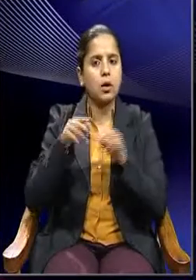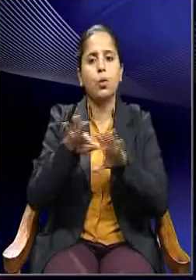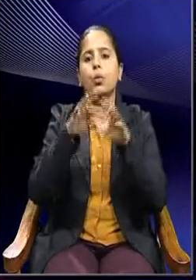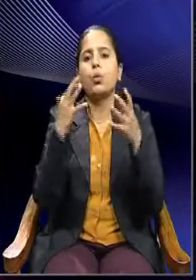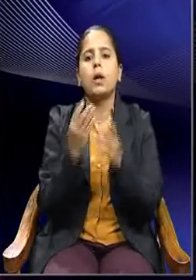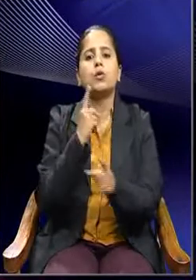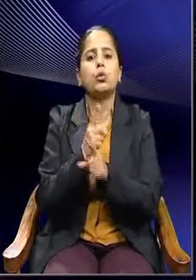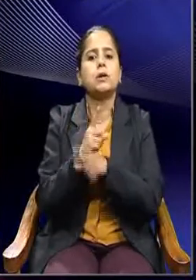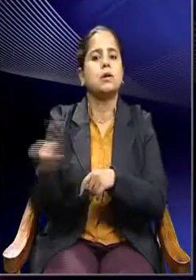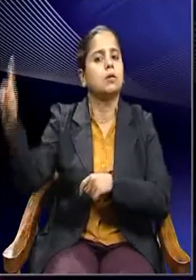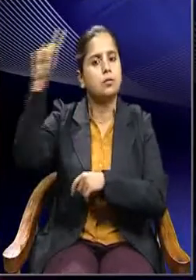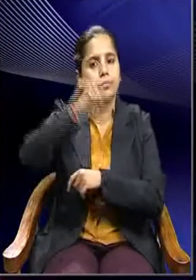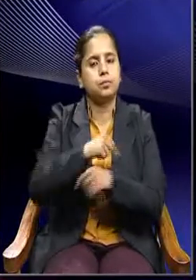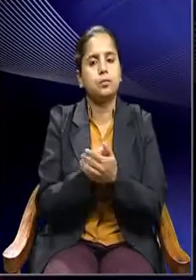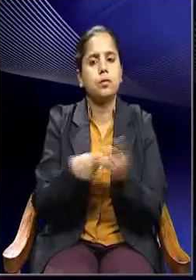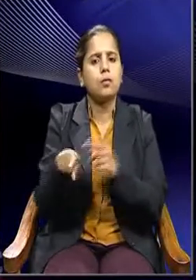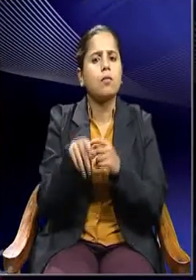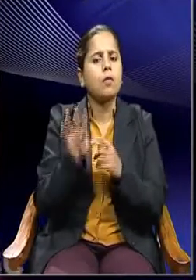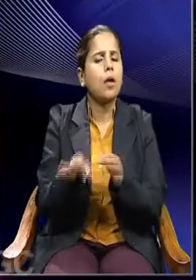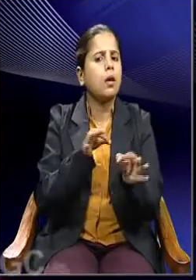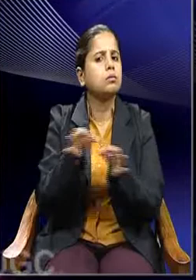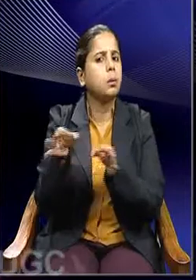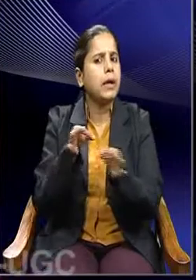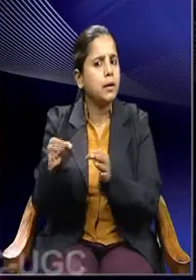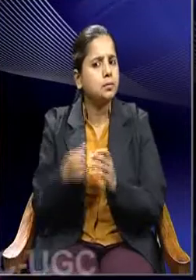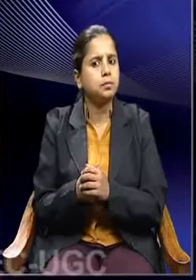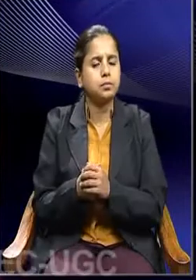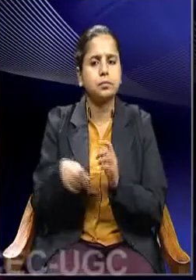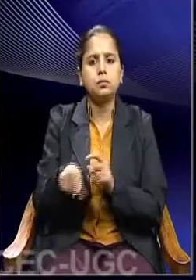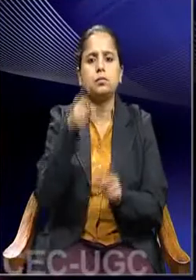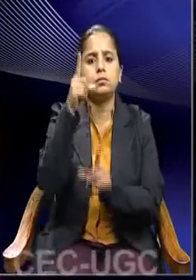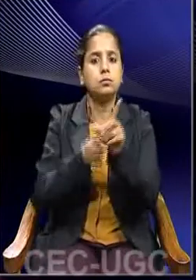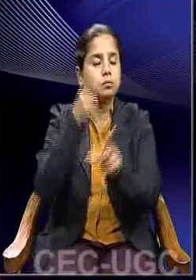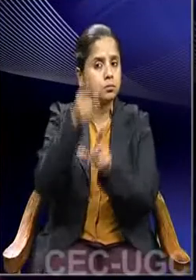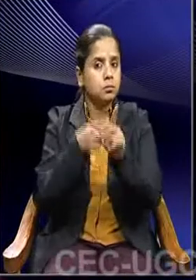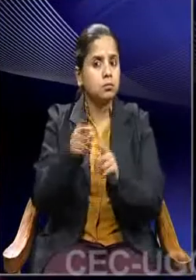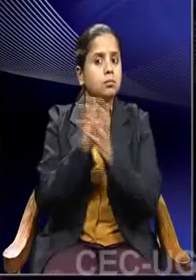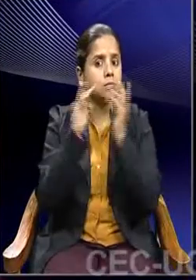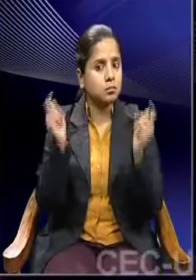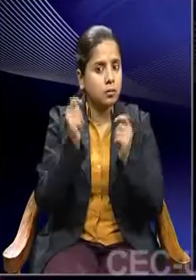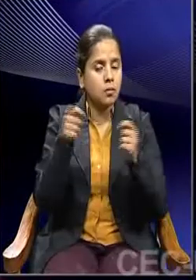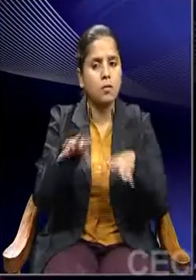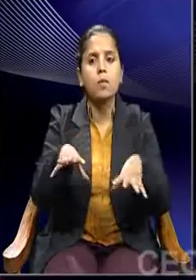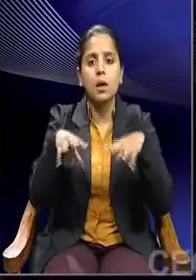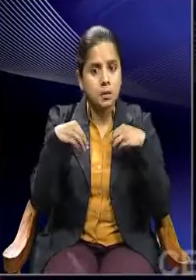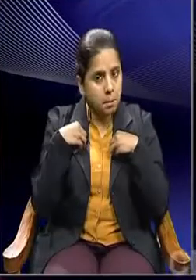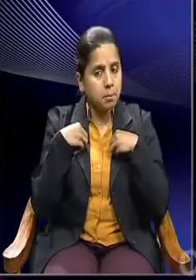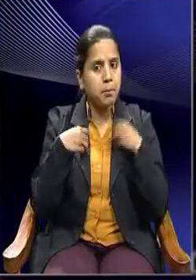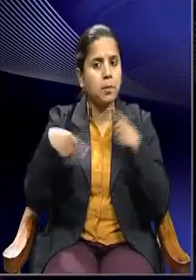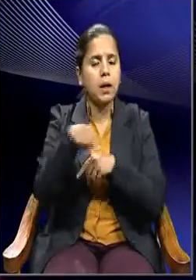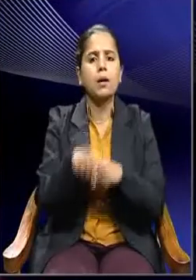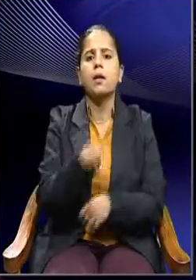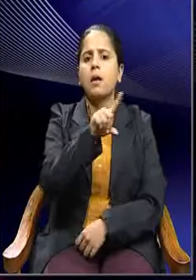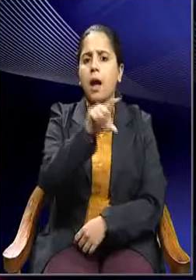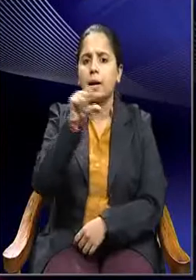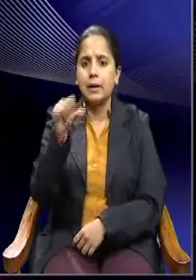Day, it commemorates the anniversary of the adoption of